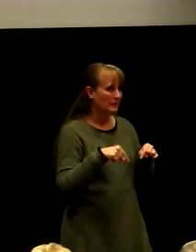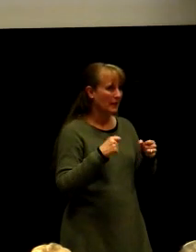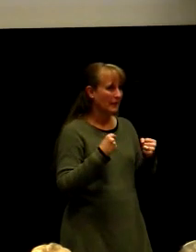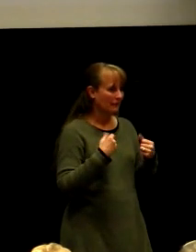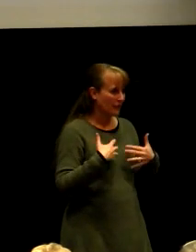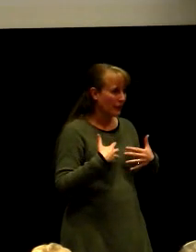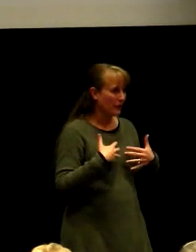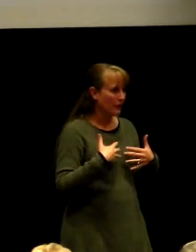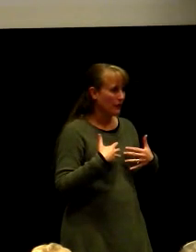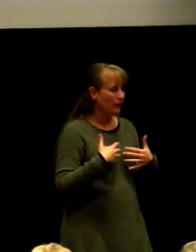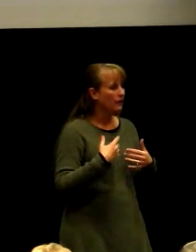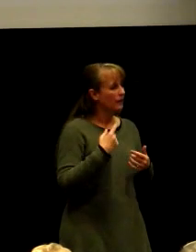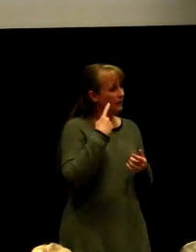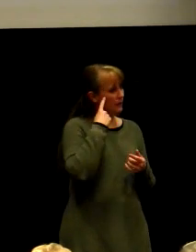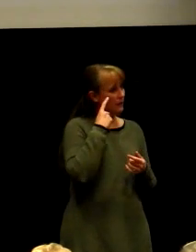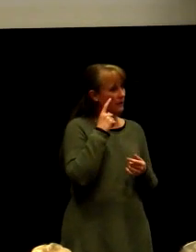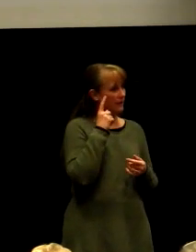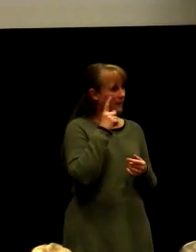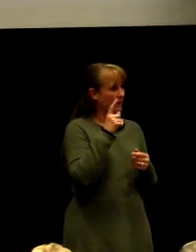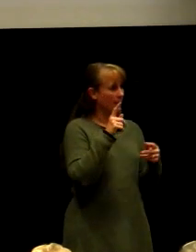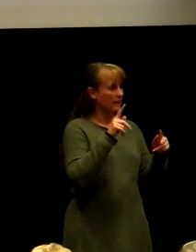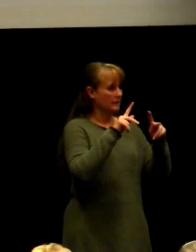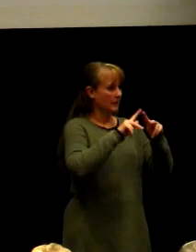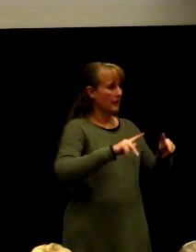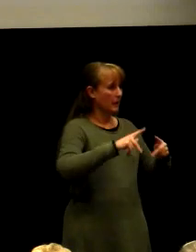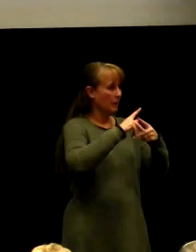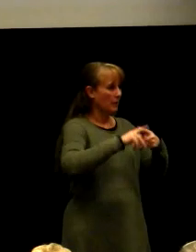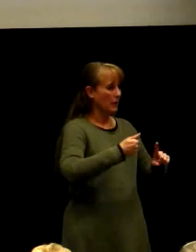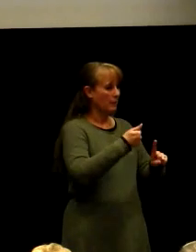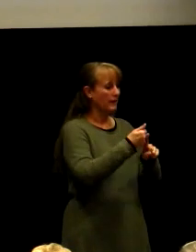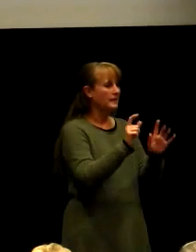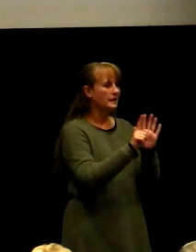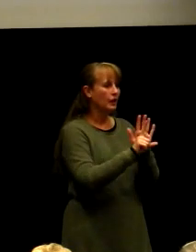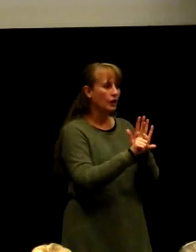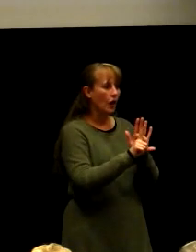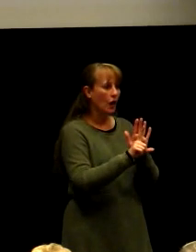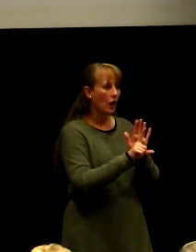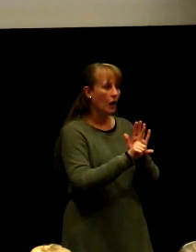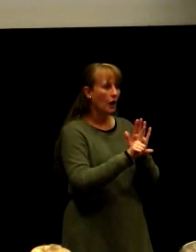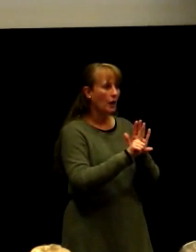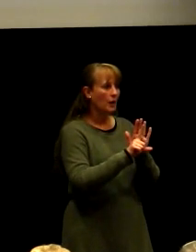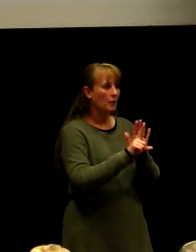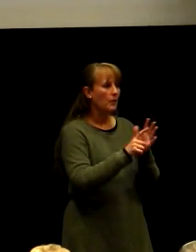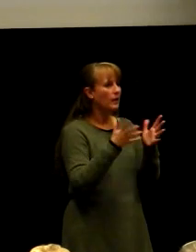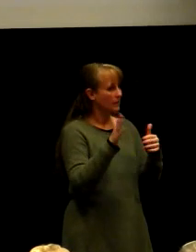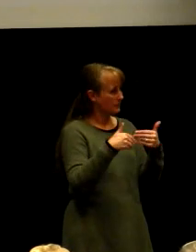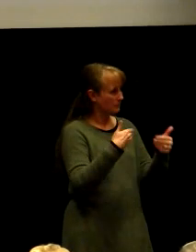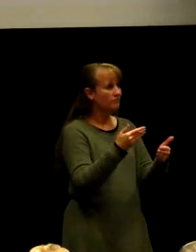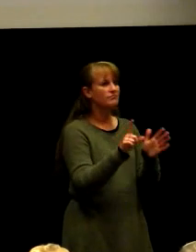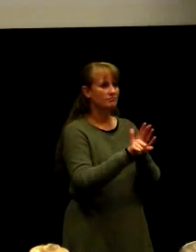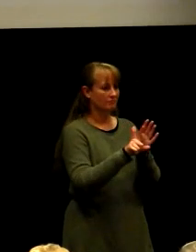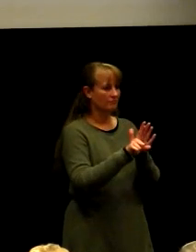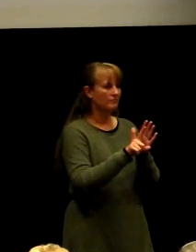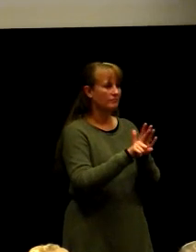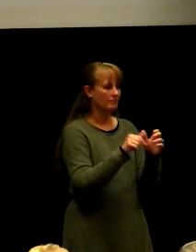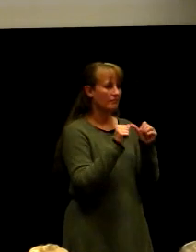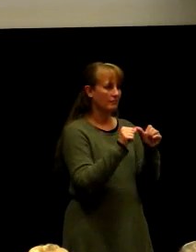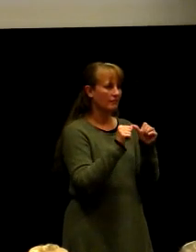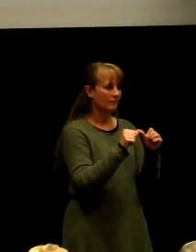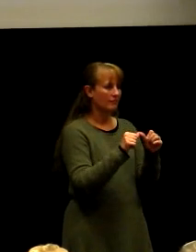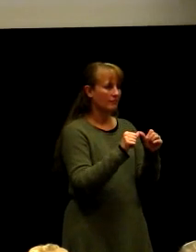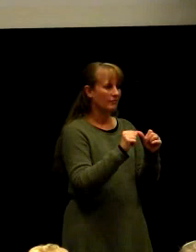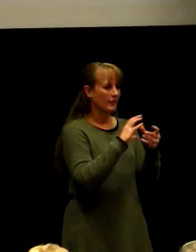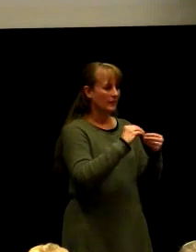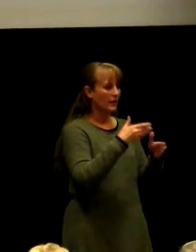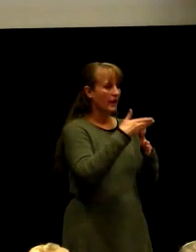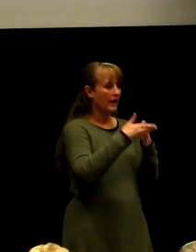fear. It seems that this pyramid is an alarm, and it's been set off, and the narrator